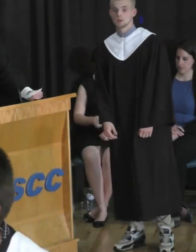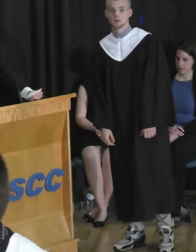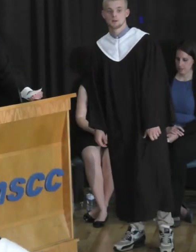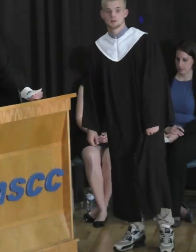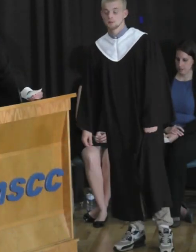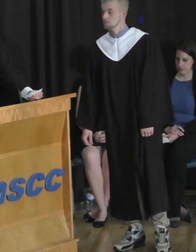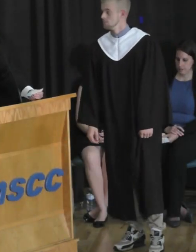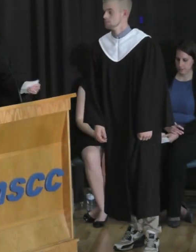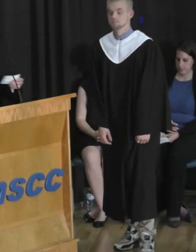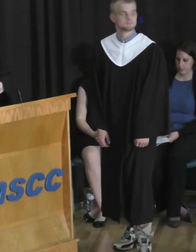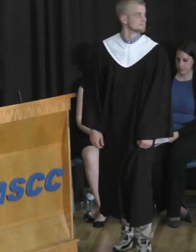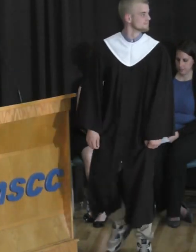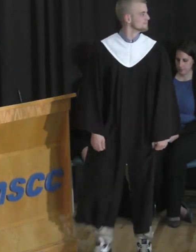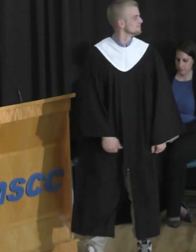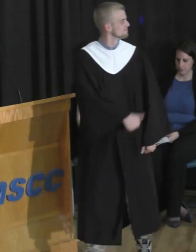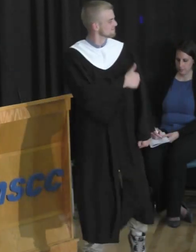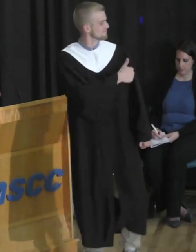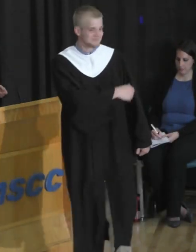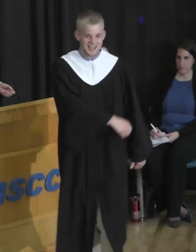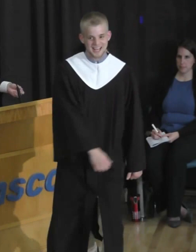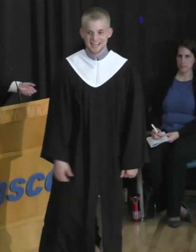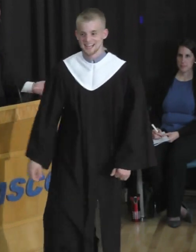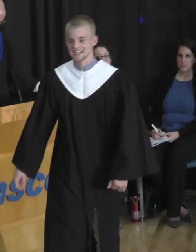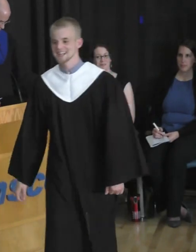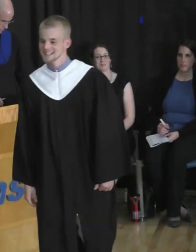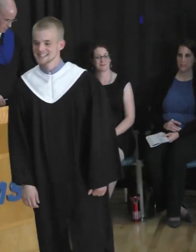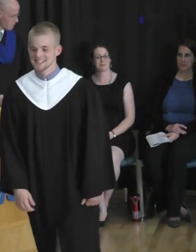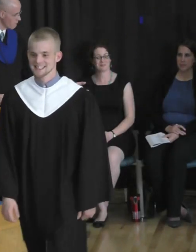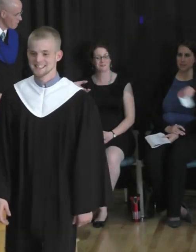Luke Higgs,